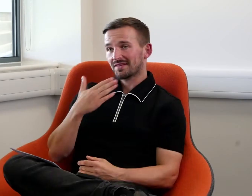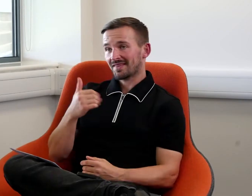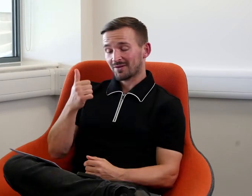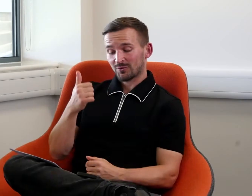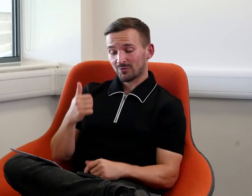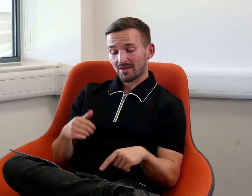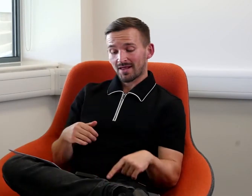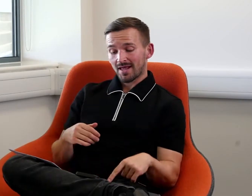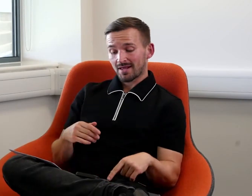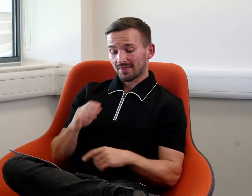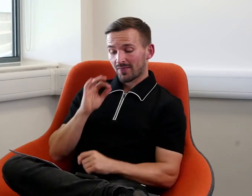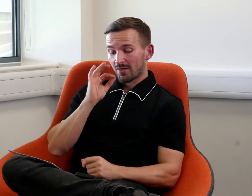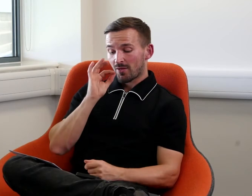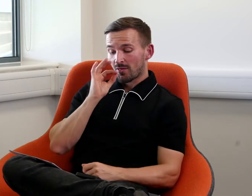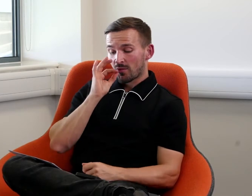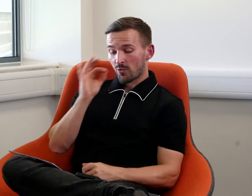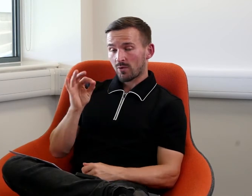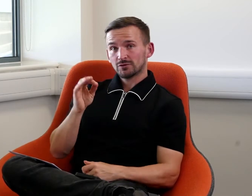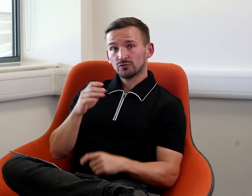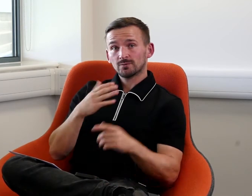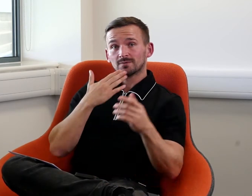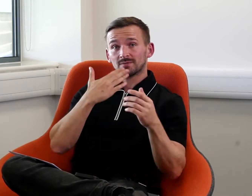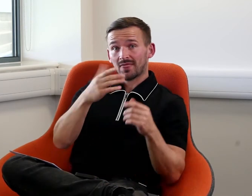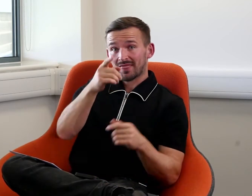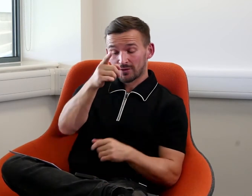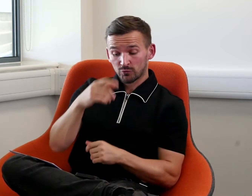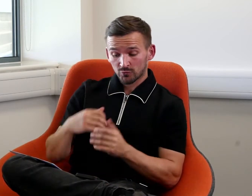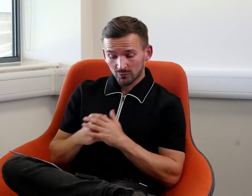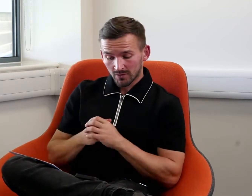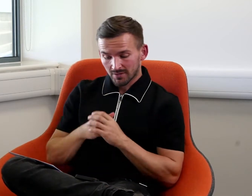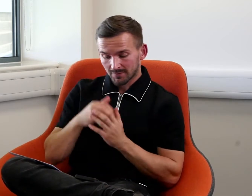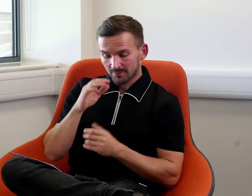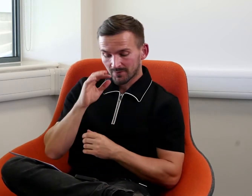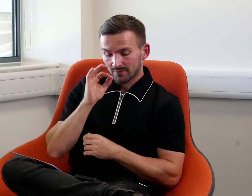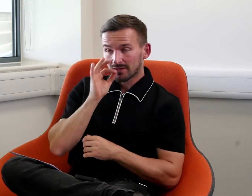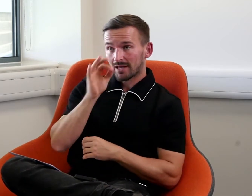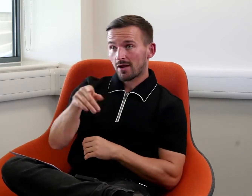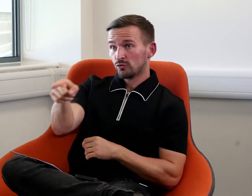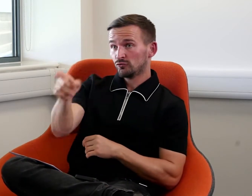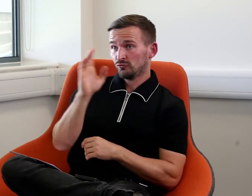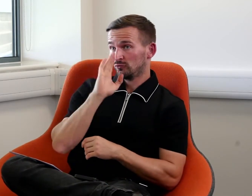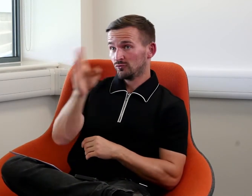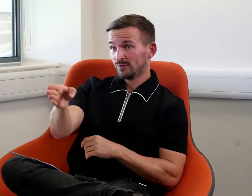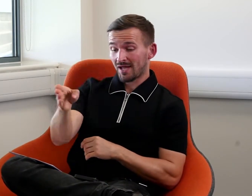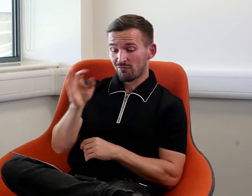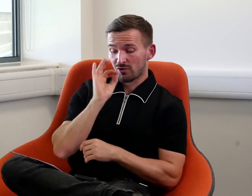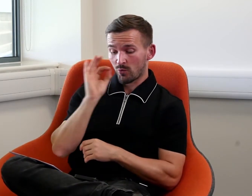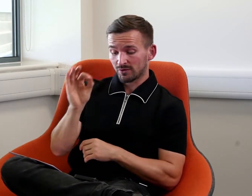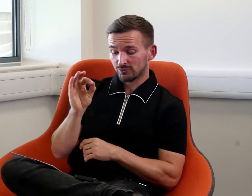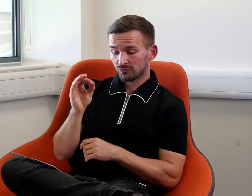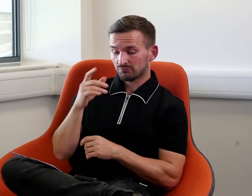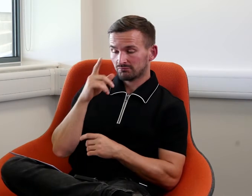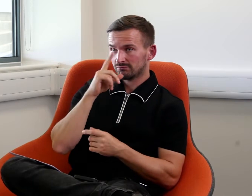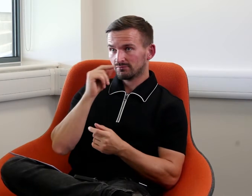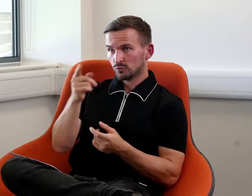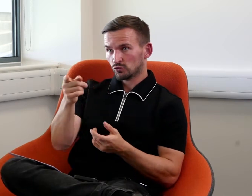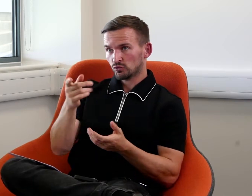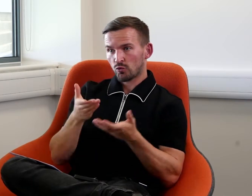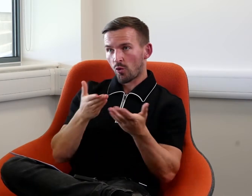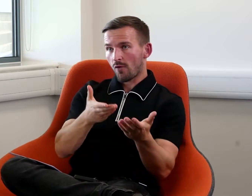Thank you very much. So we've had another question. Thank you. A